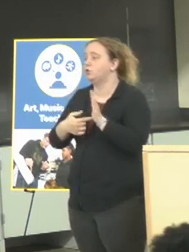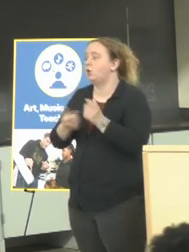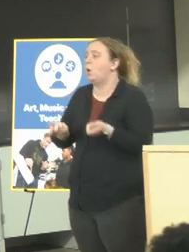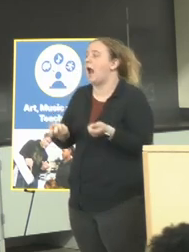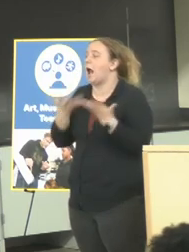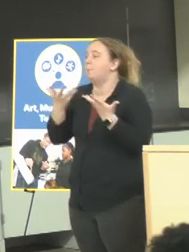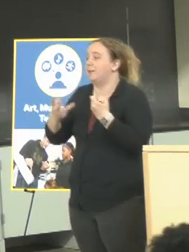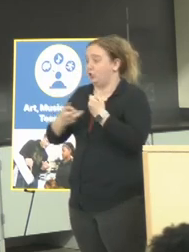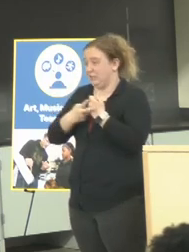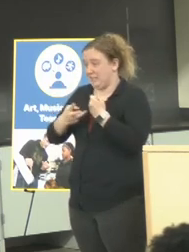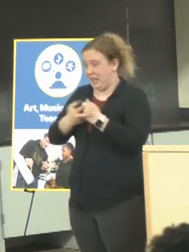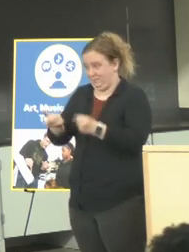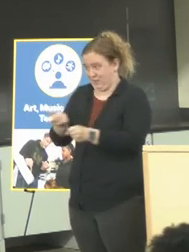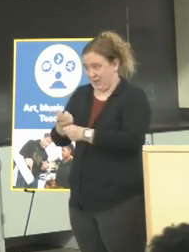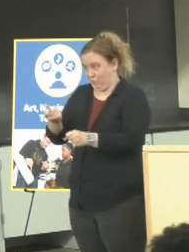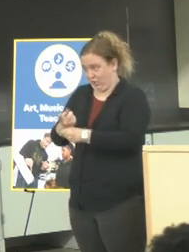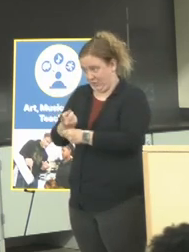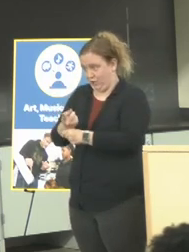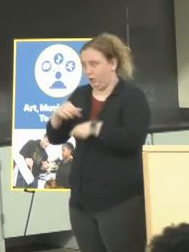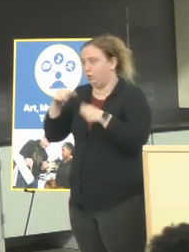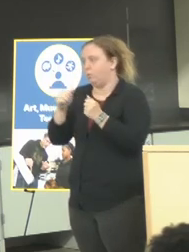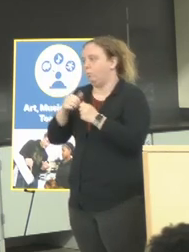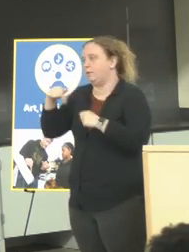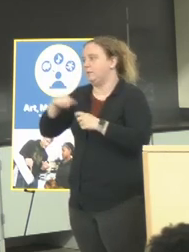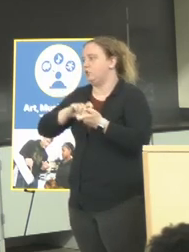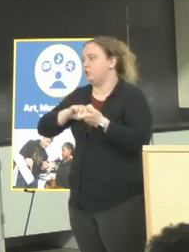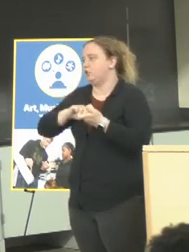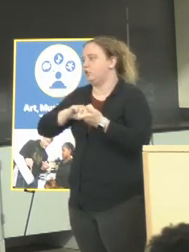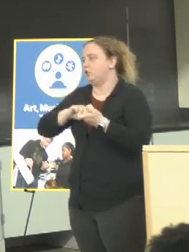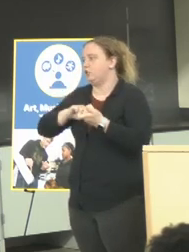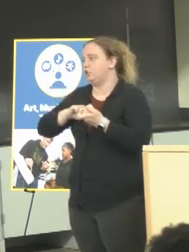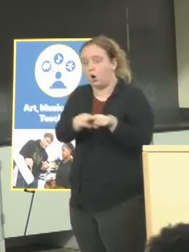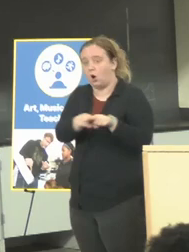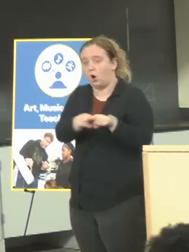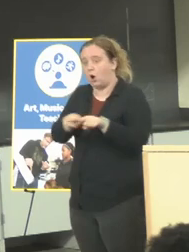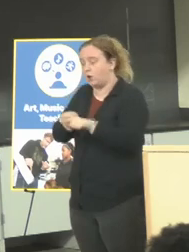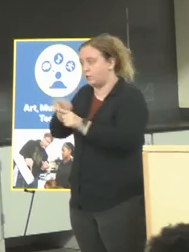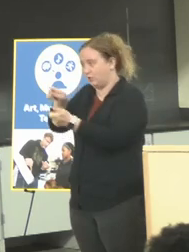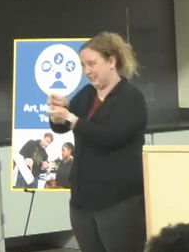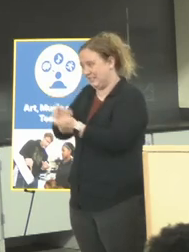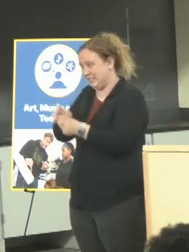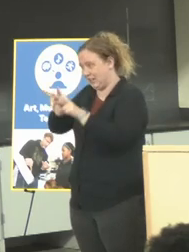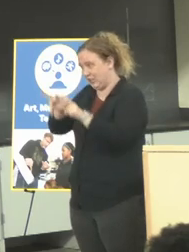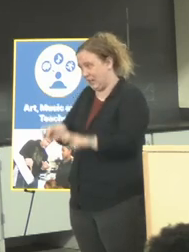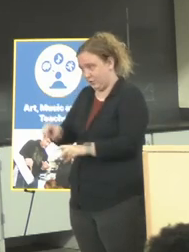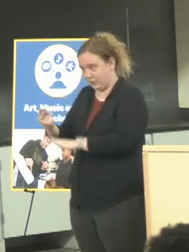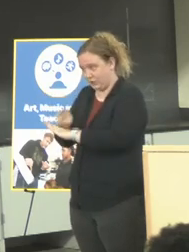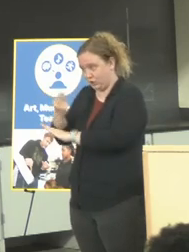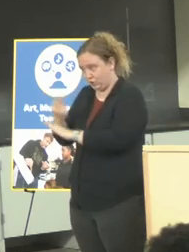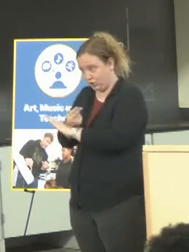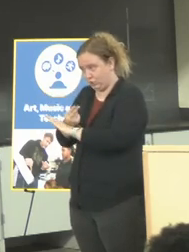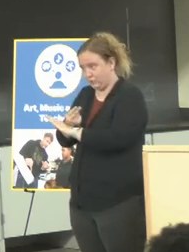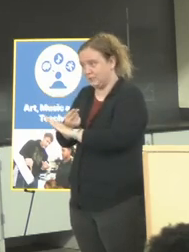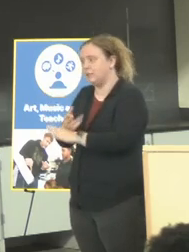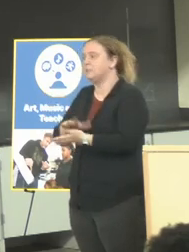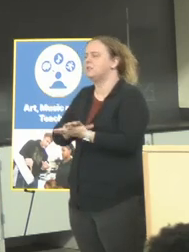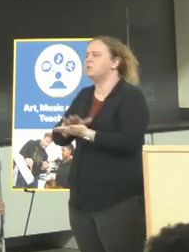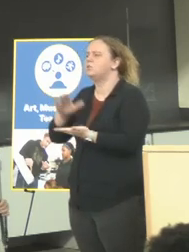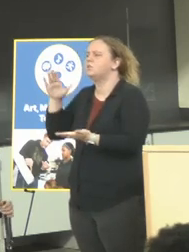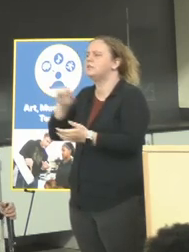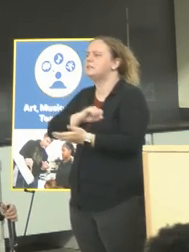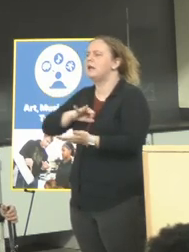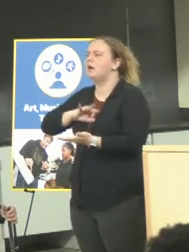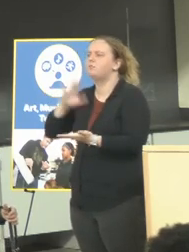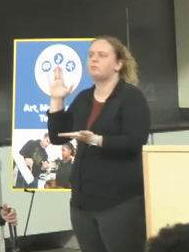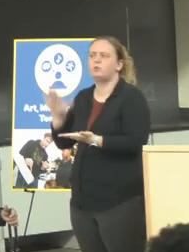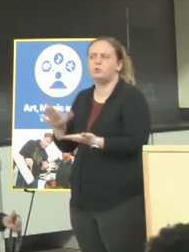all these changes, along with detailed analysis used to calculate the savings? Is it through fewer staffing? So there's a couple of questions.